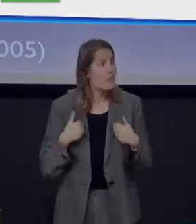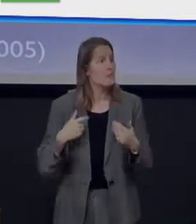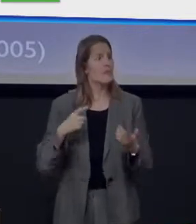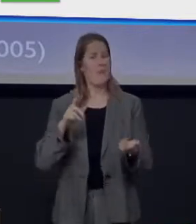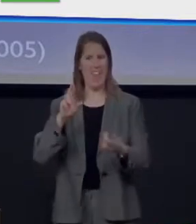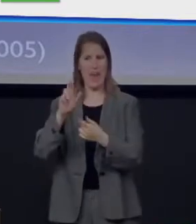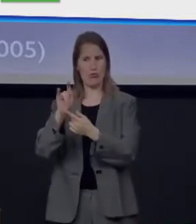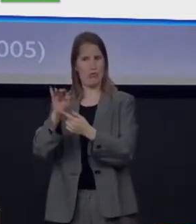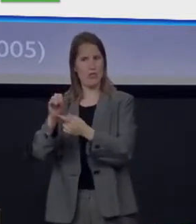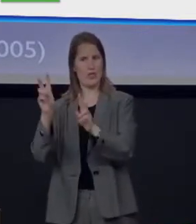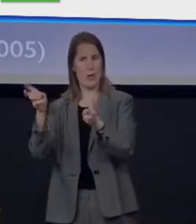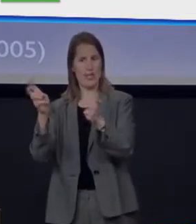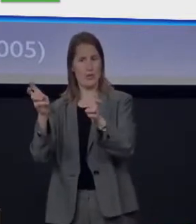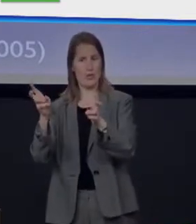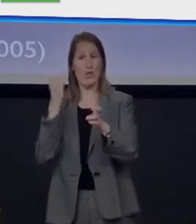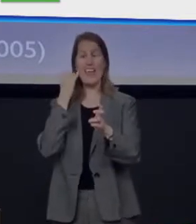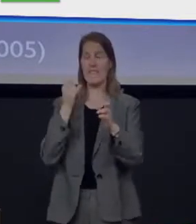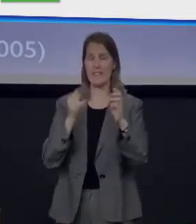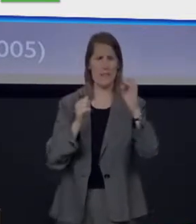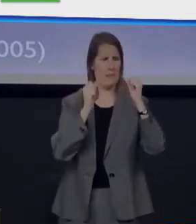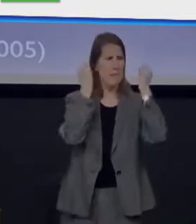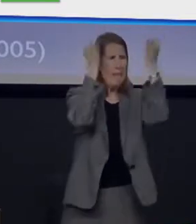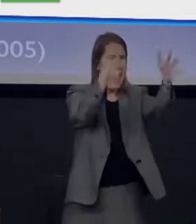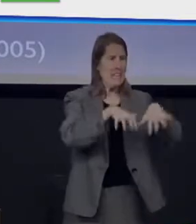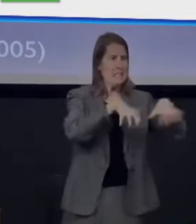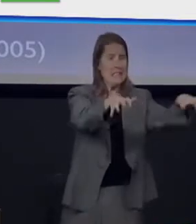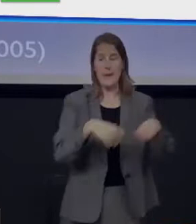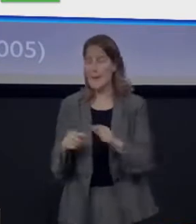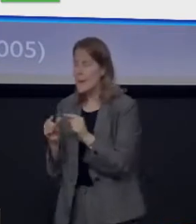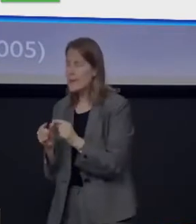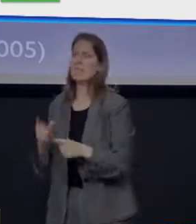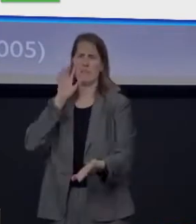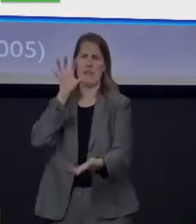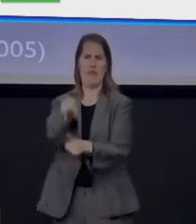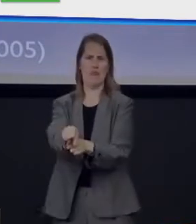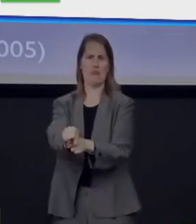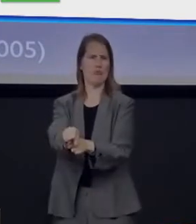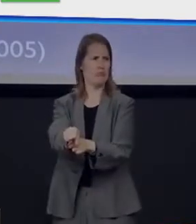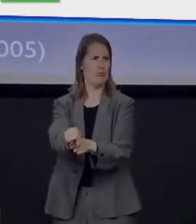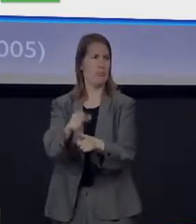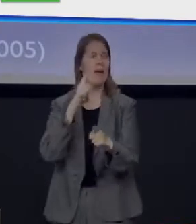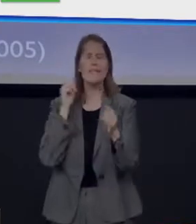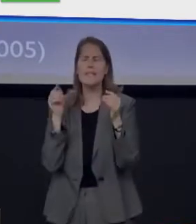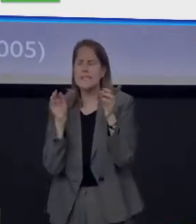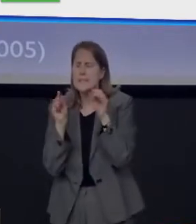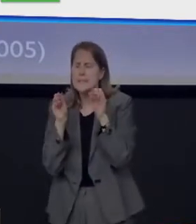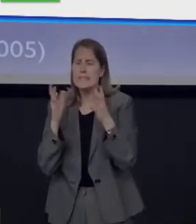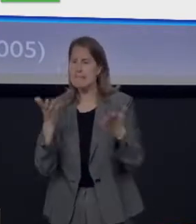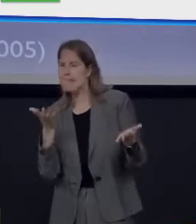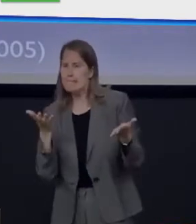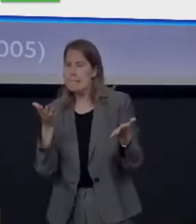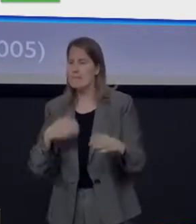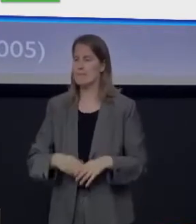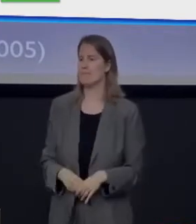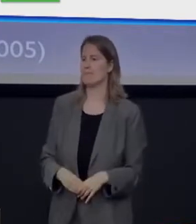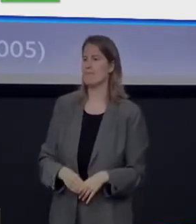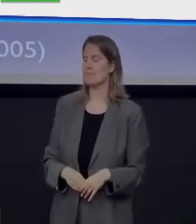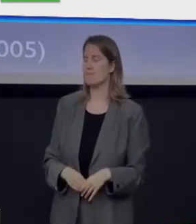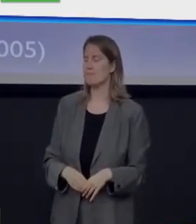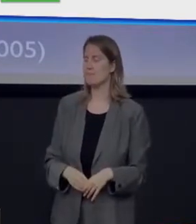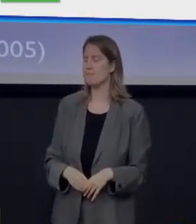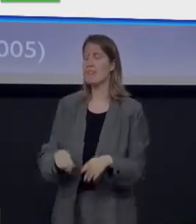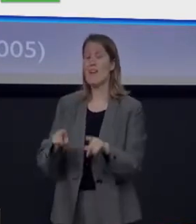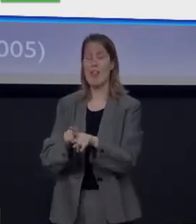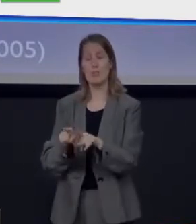number discrimination or distance-dependent number discrimination. Another way of looking at foundational competencies is, of course, to